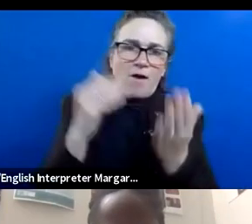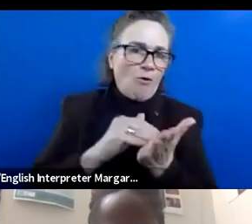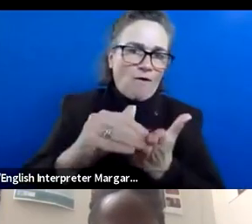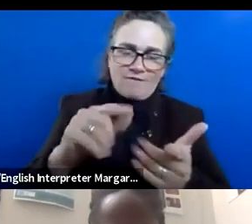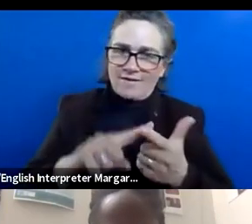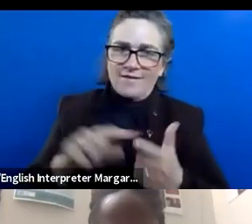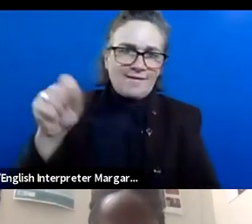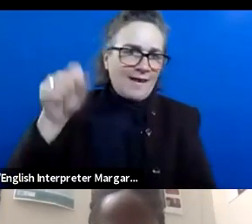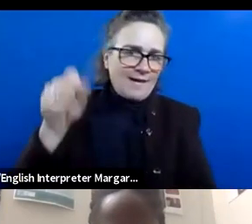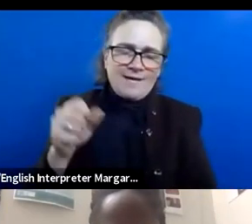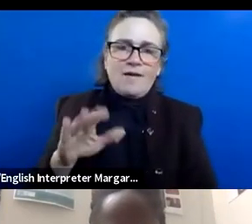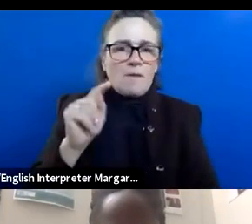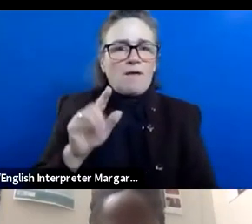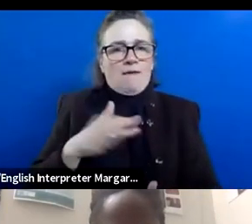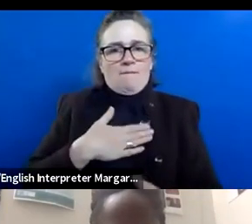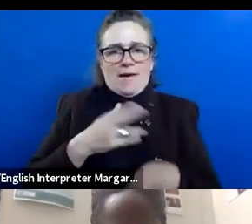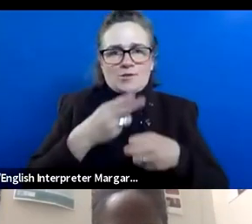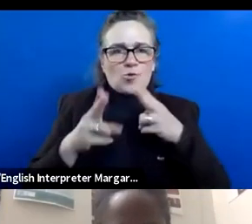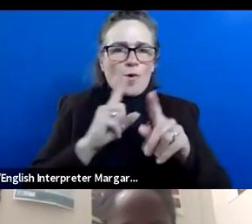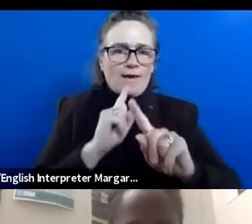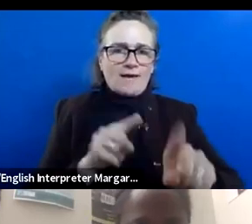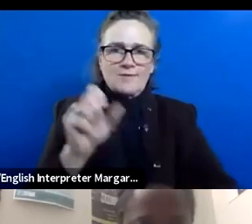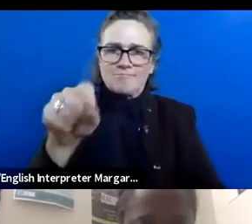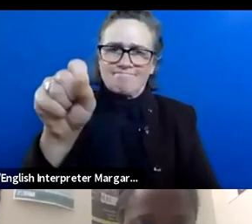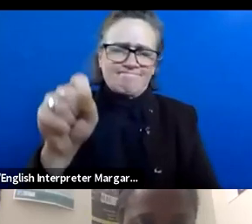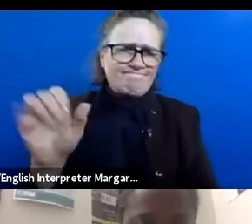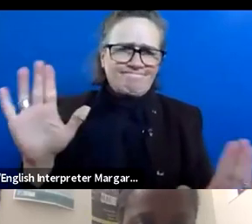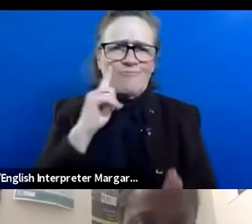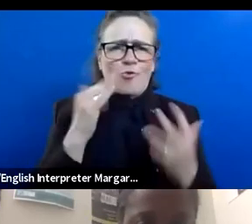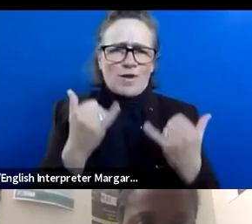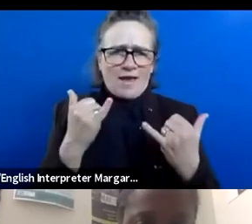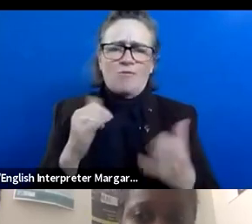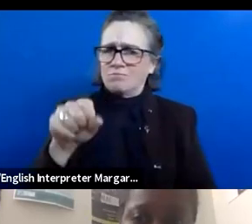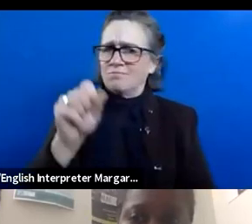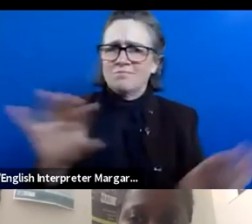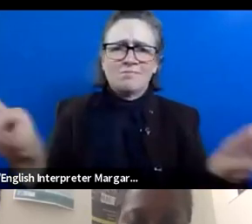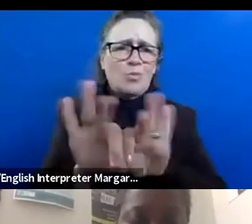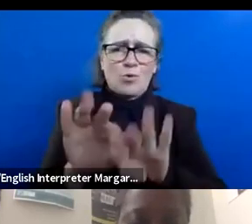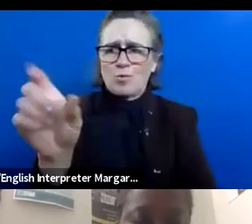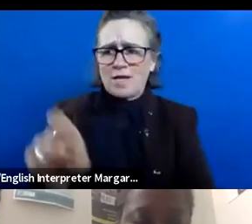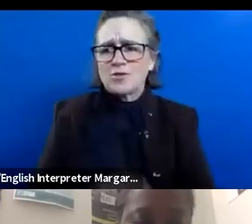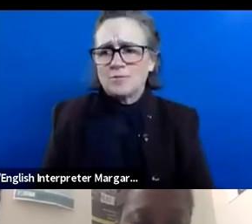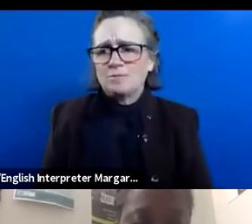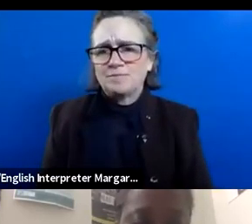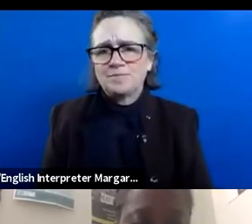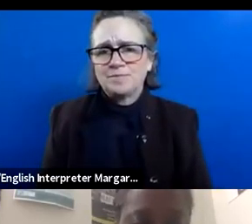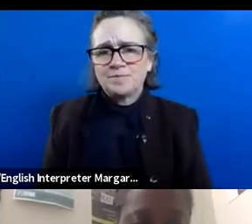but that's a short answer as I could give to that question, but it's a really important one.